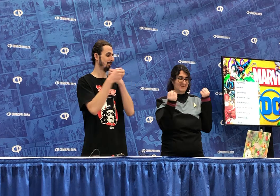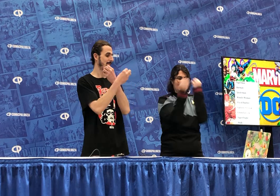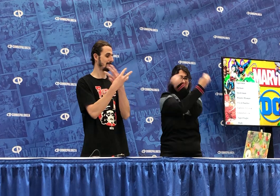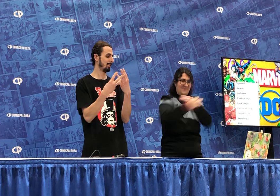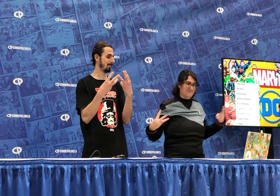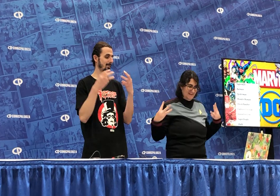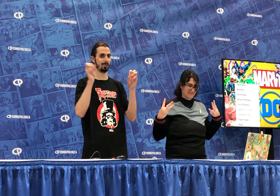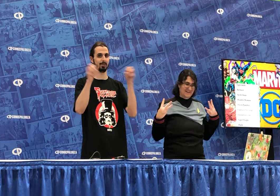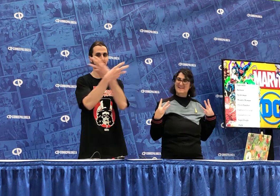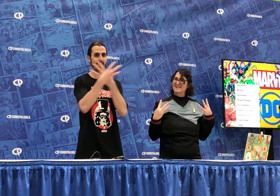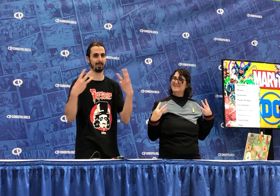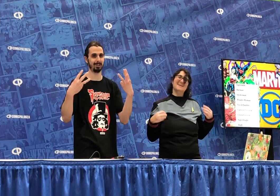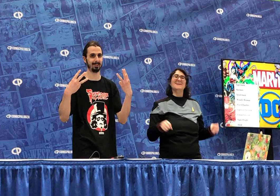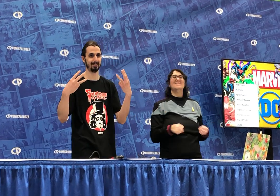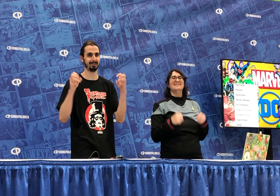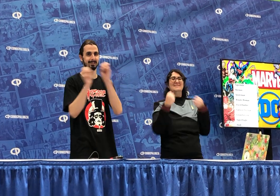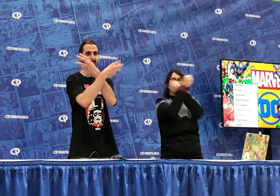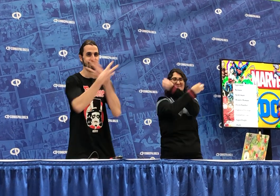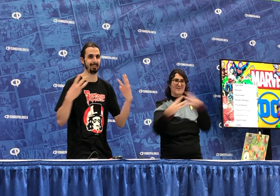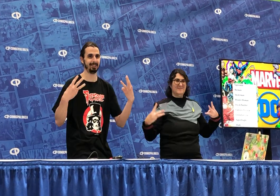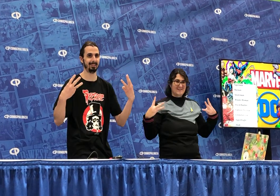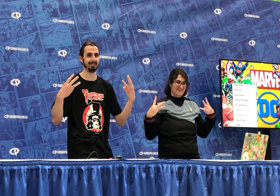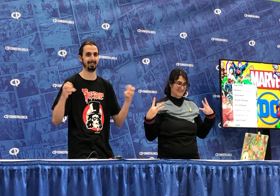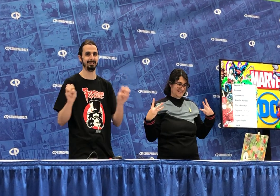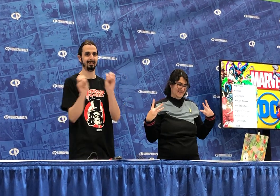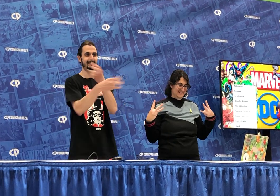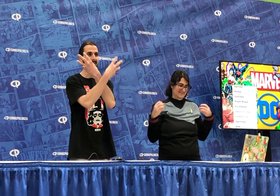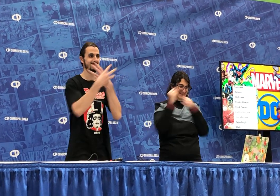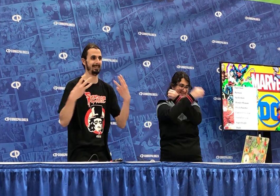My favorite one, Wolverine. You gotta pull the claws down. Wolverine.